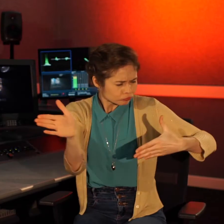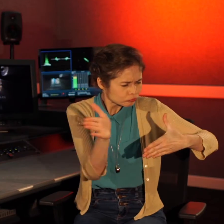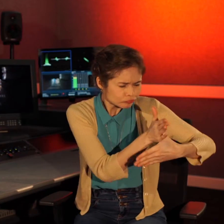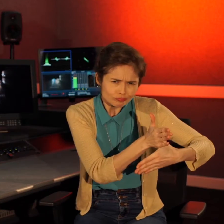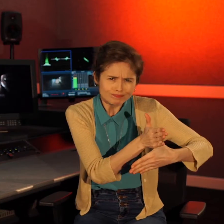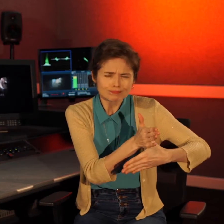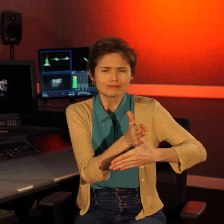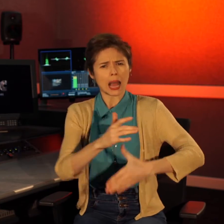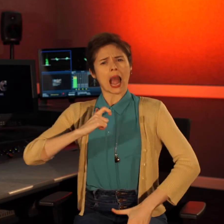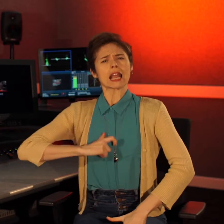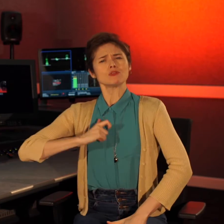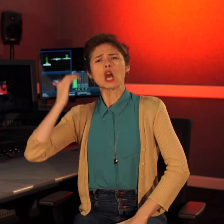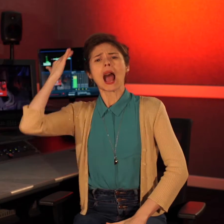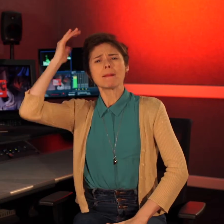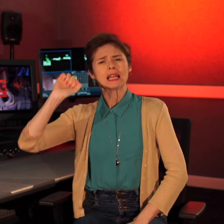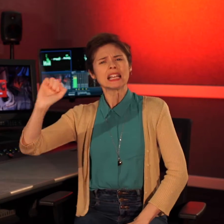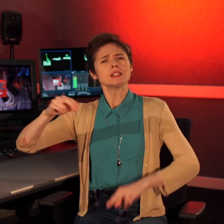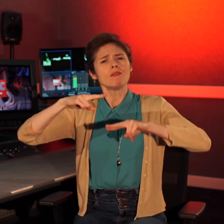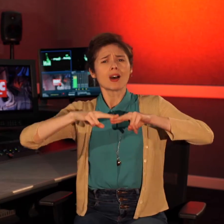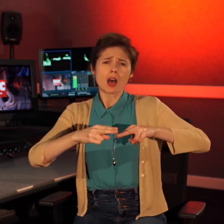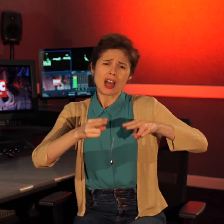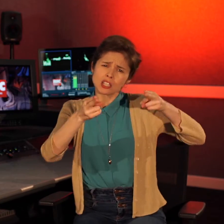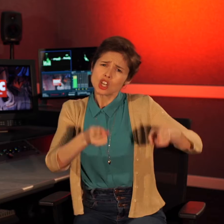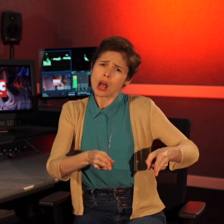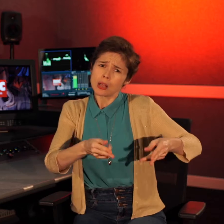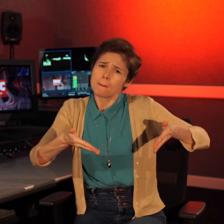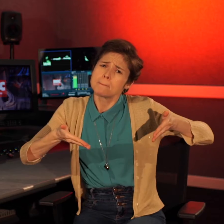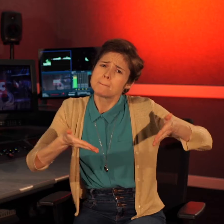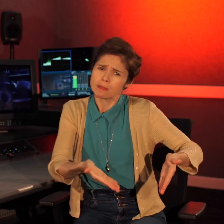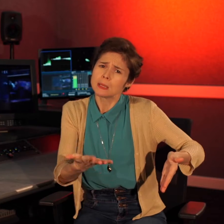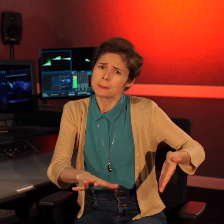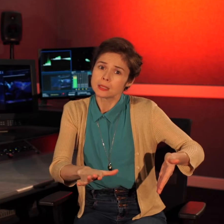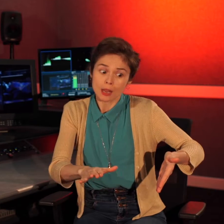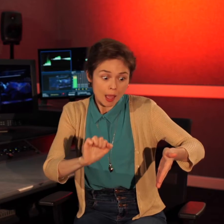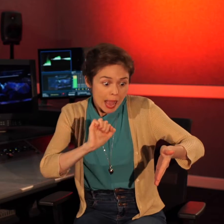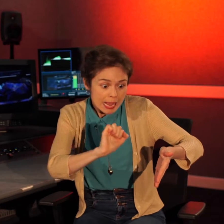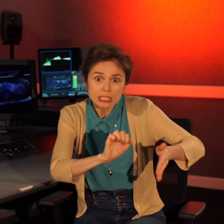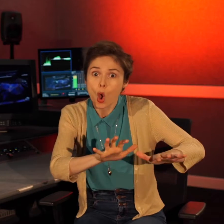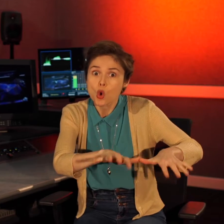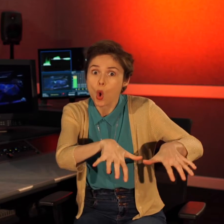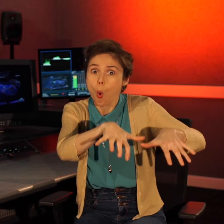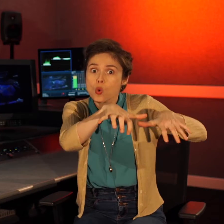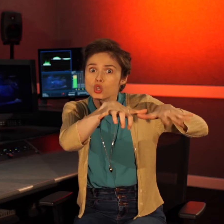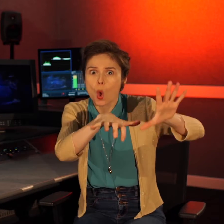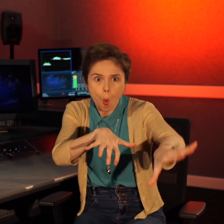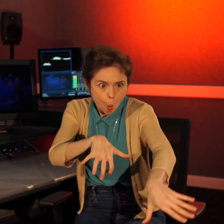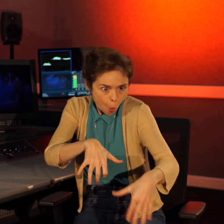Also, it's interesting to note that when we see the ghost of Hamlet's father appear,